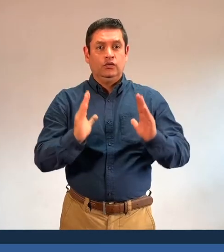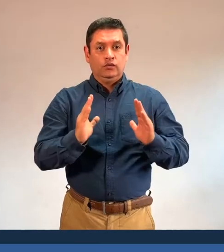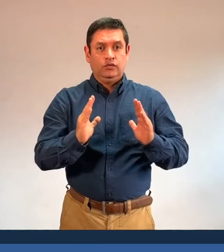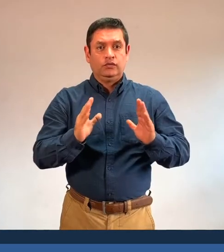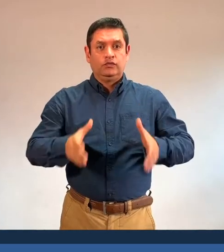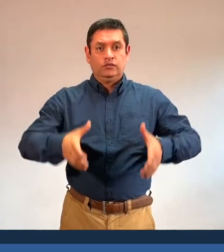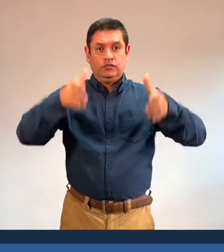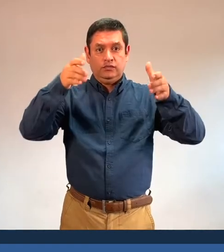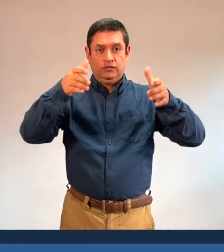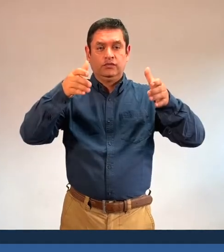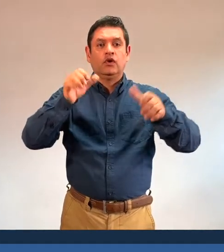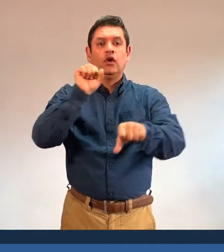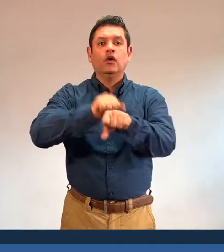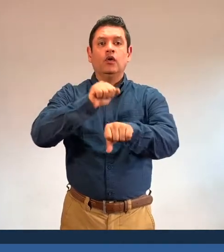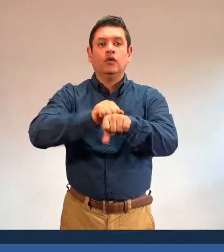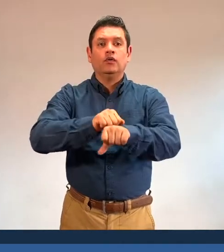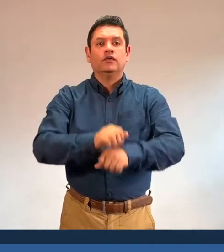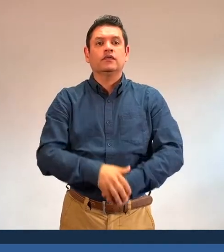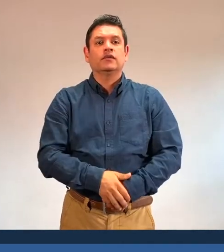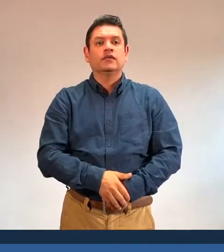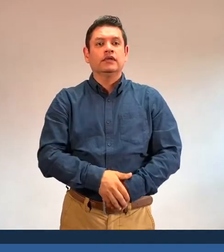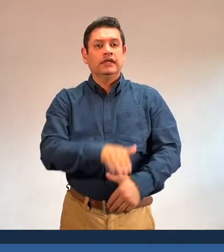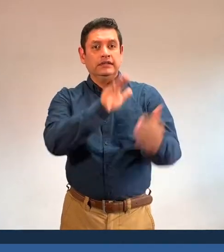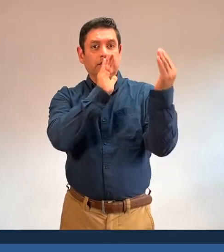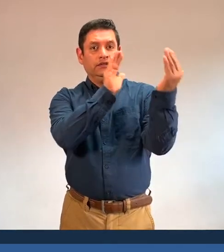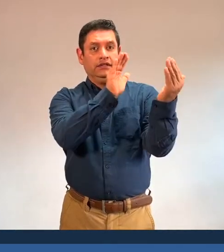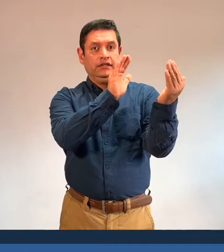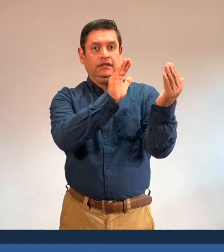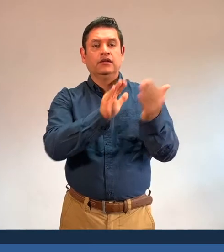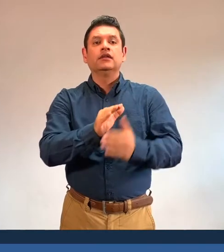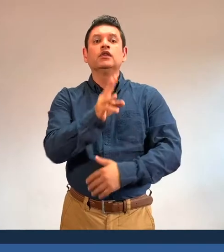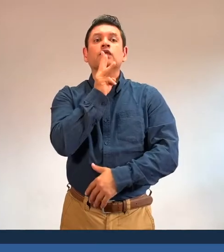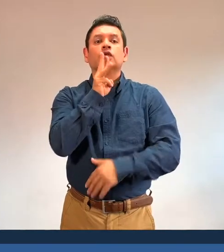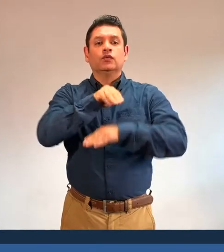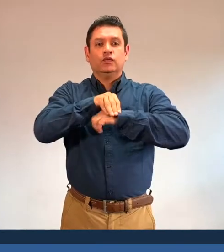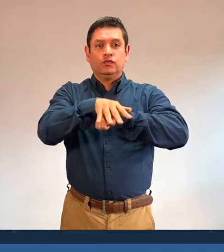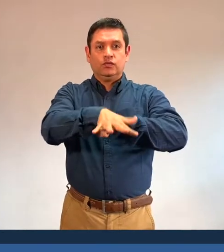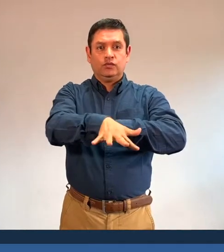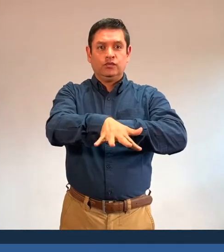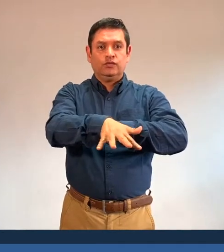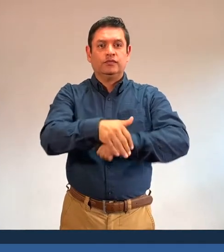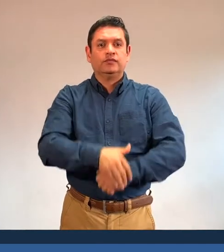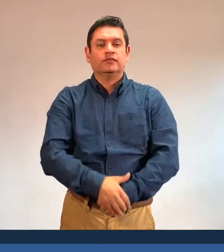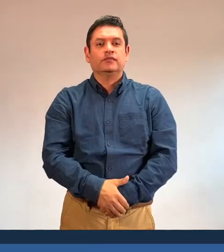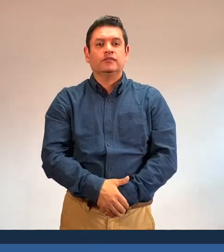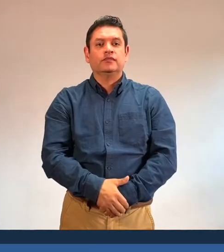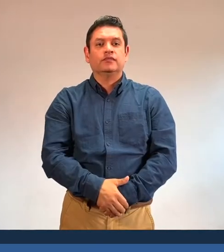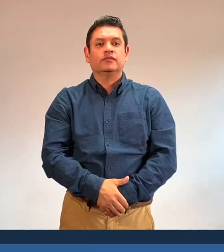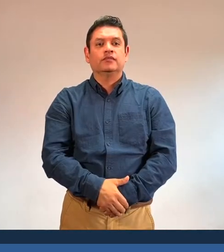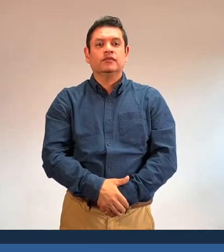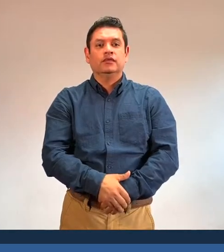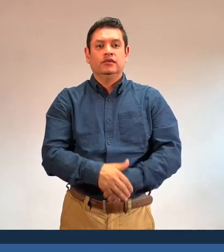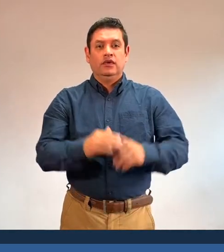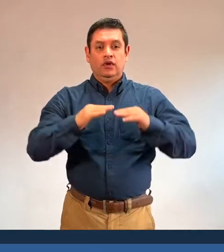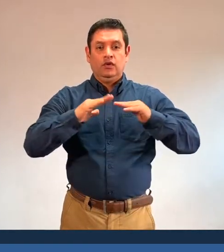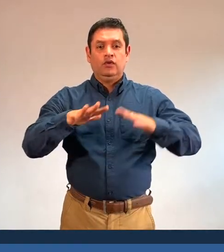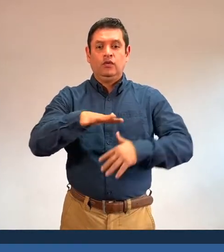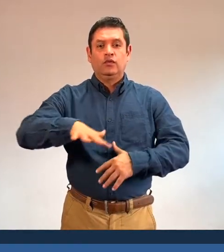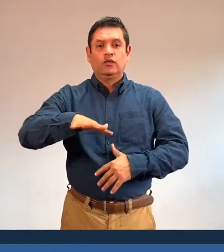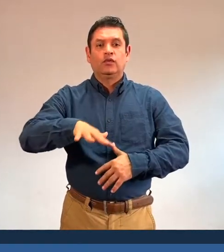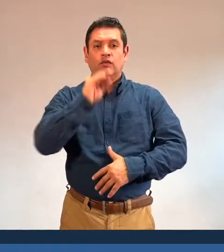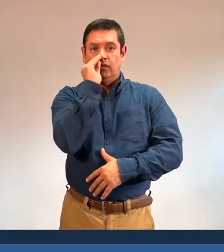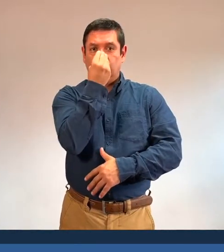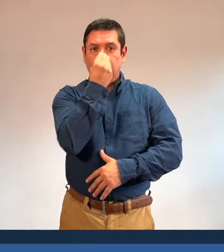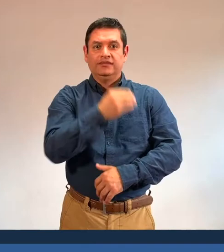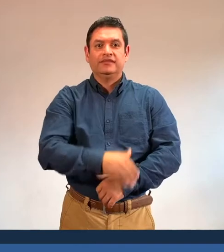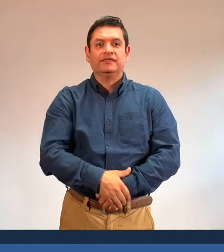This house has a treadmill tower by the shore of the river, which was used to extract water, which flowed through an aqueduct into the main courtyard and was used to